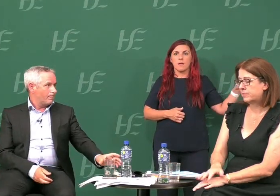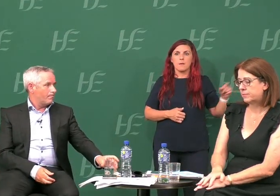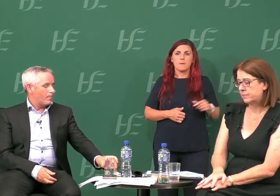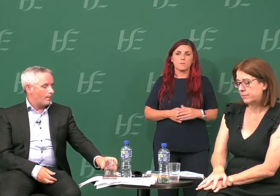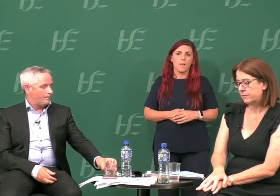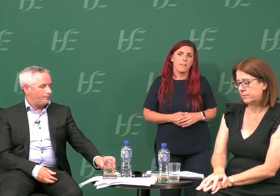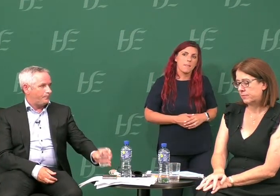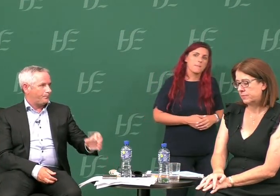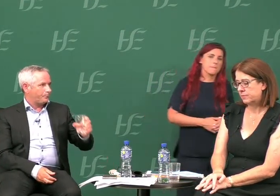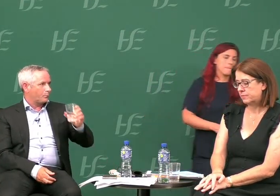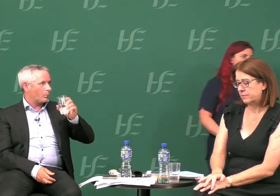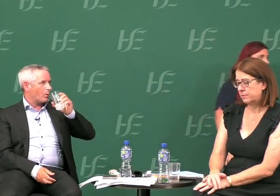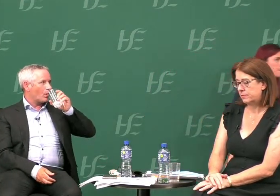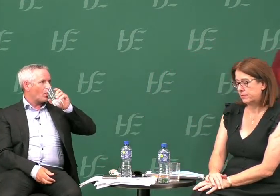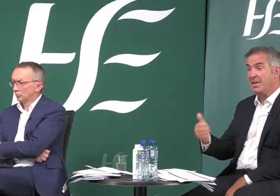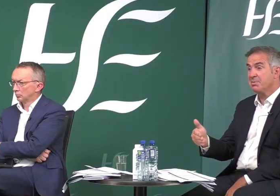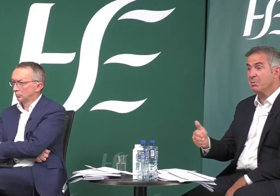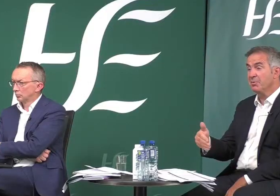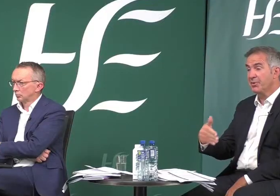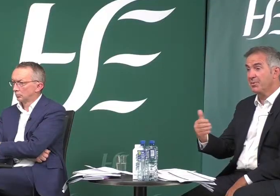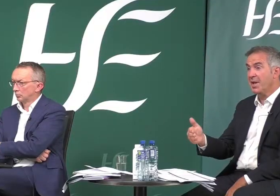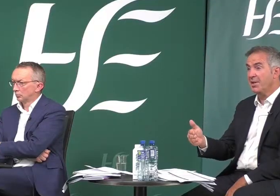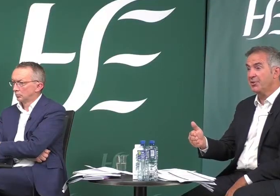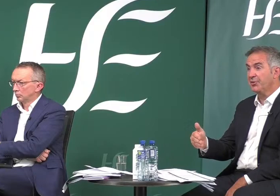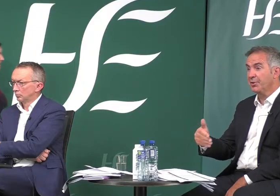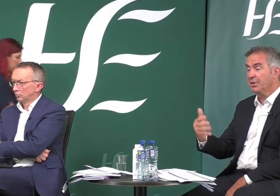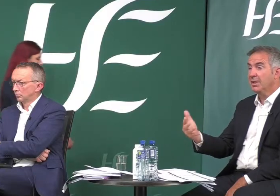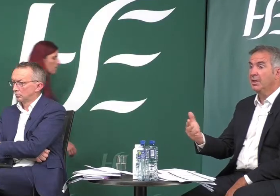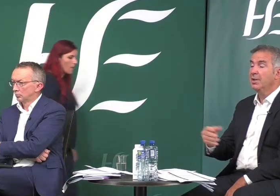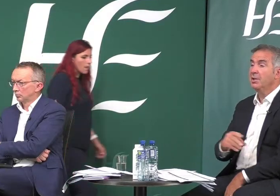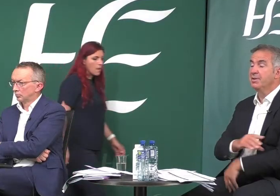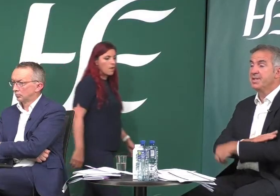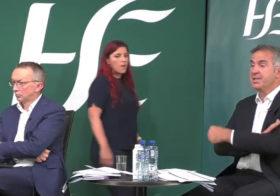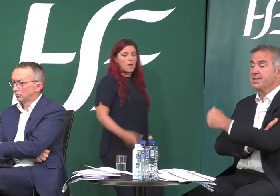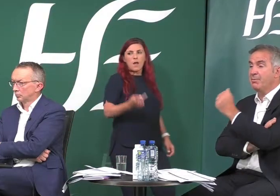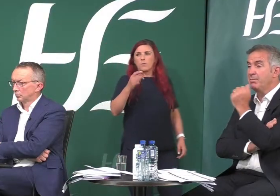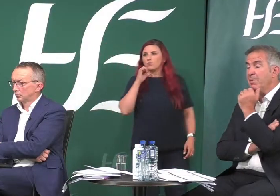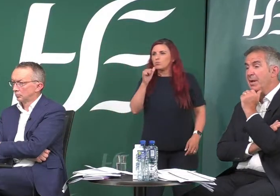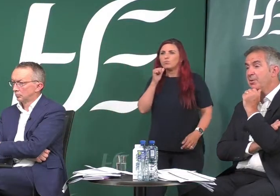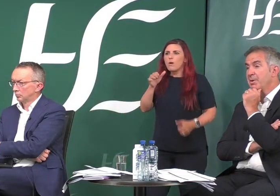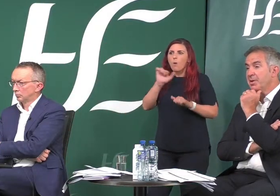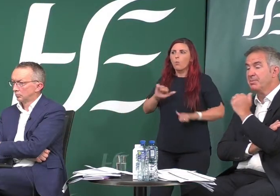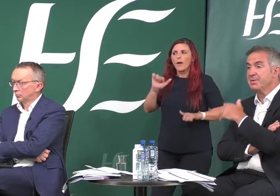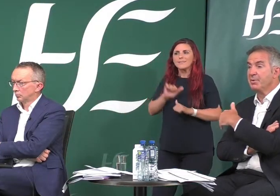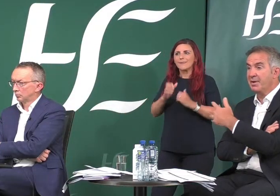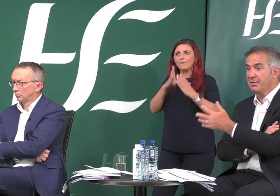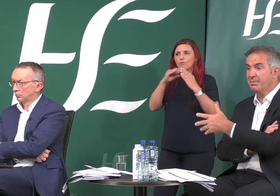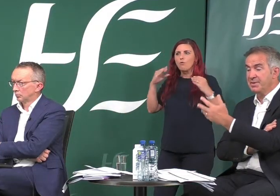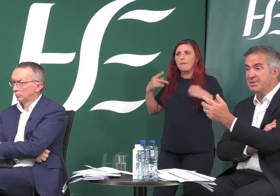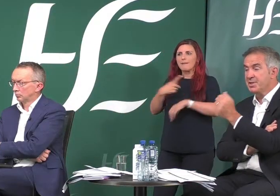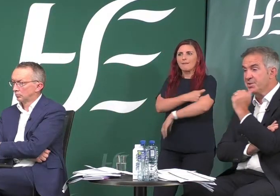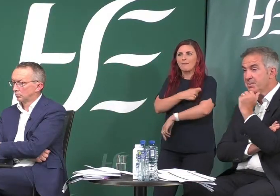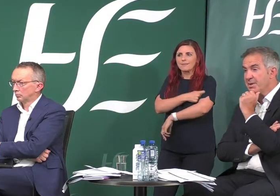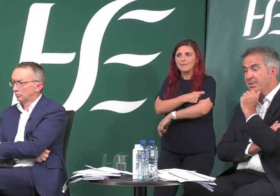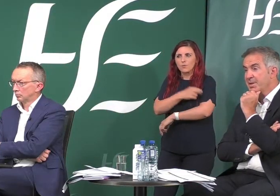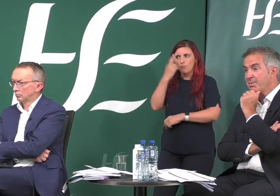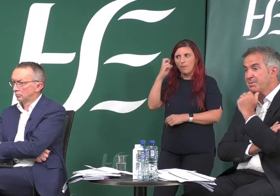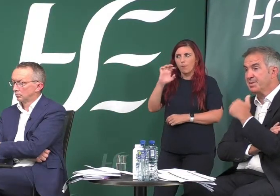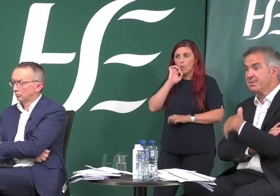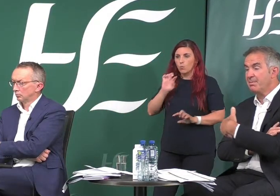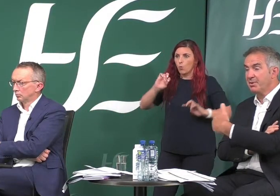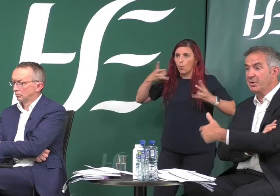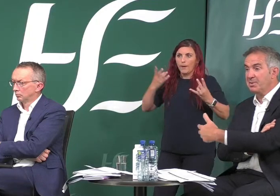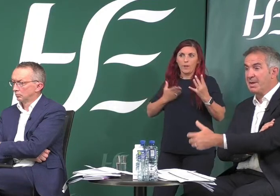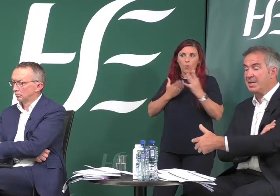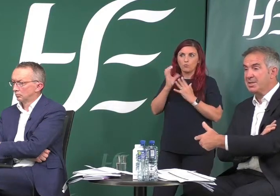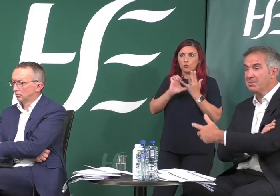The impact of those will be less now anyway, given the pace we're moving through the ages. So, it's not to say that wouldn't be welcome in terms of whatever decisions are made about top-ups